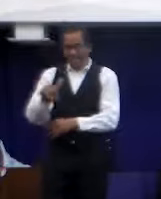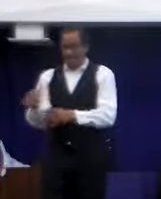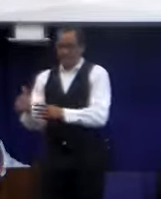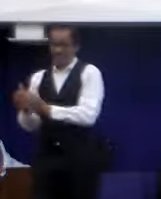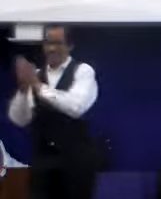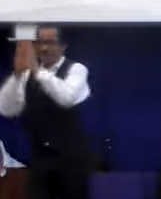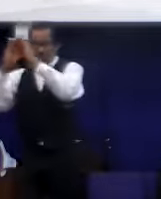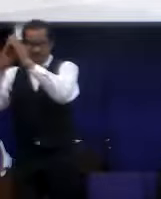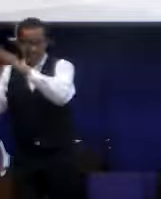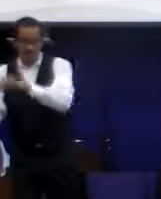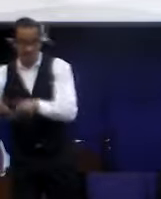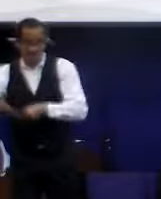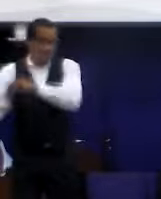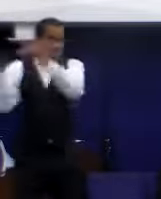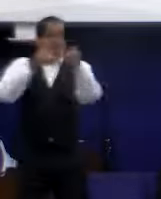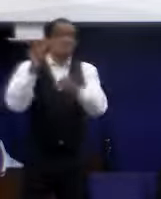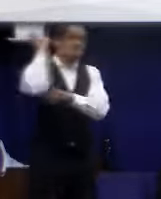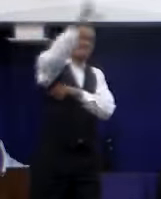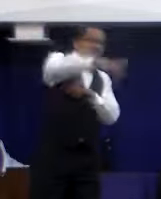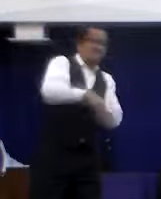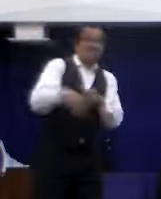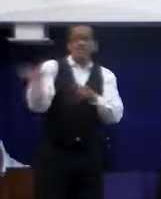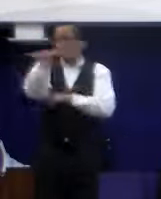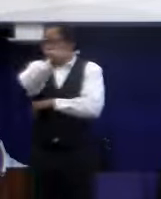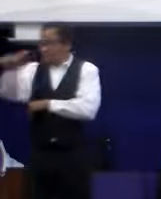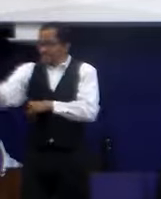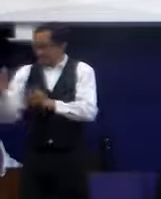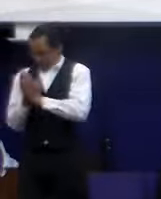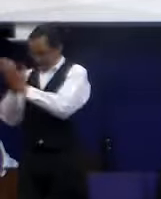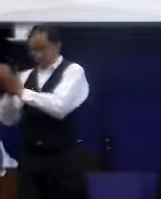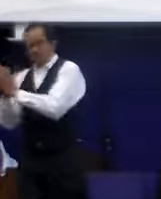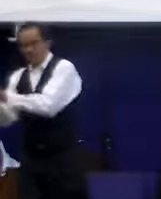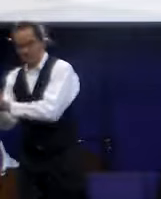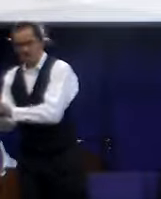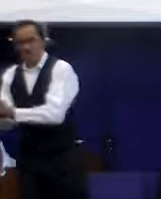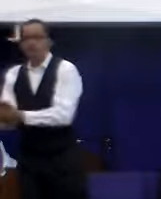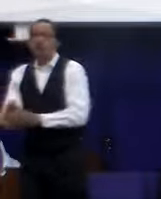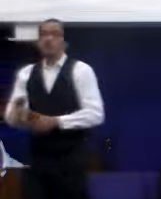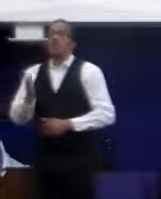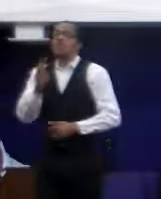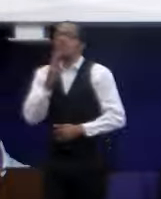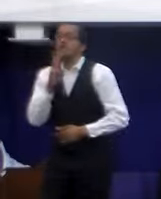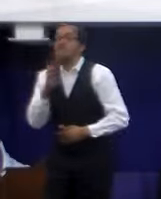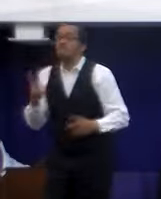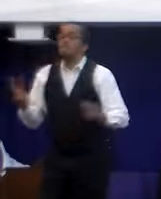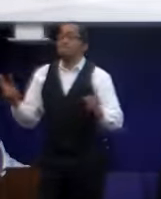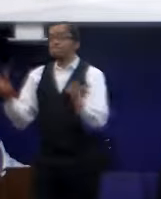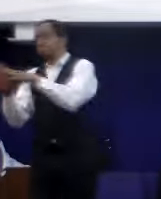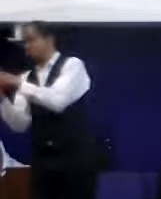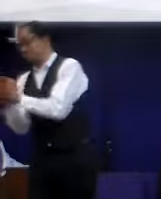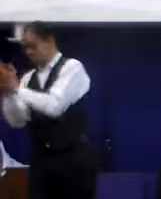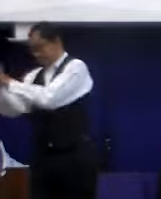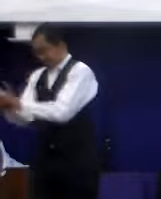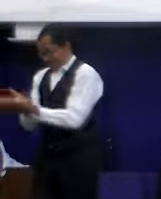And a giant wave that was higher than the ship would beat against the ship wall. Water was splashing upon the ship. There was a small ship,